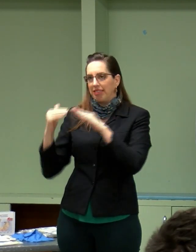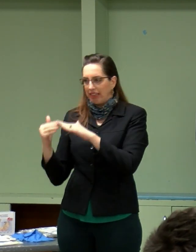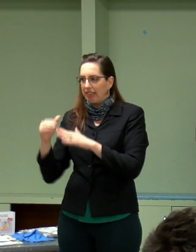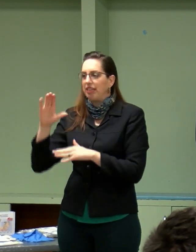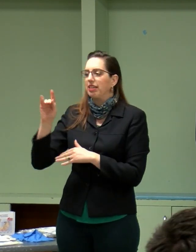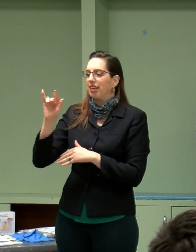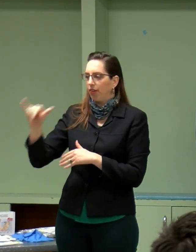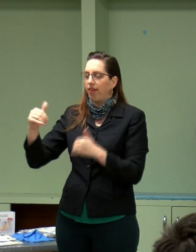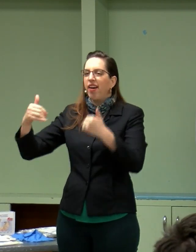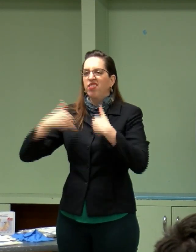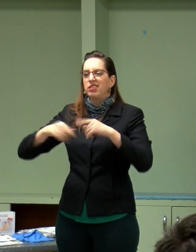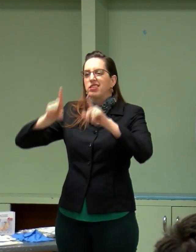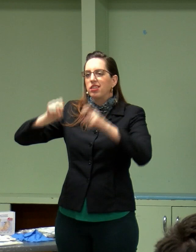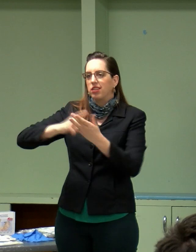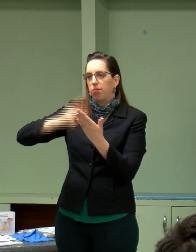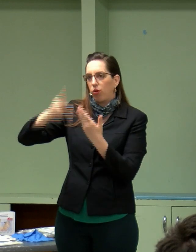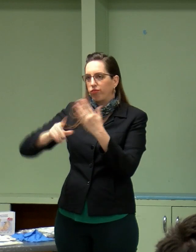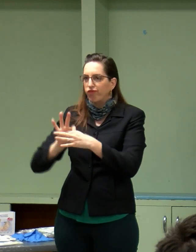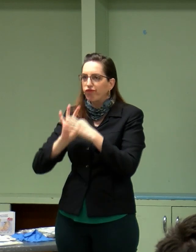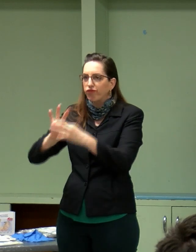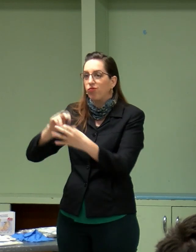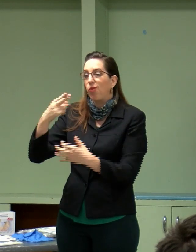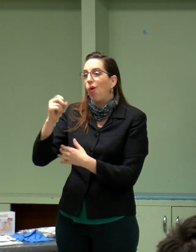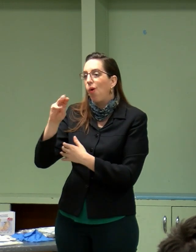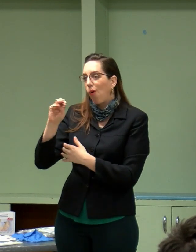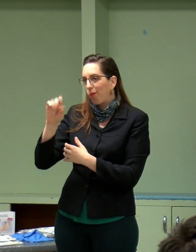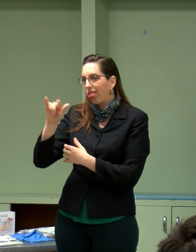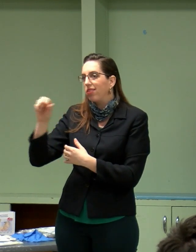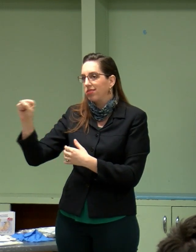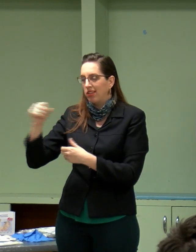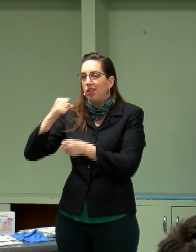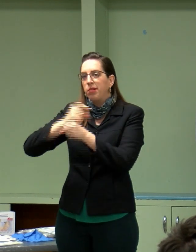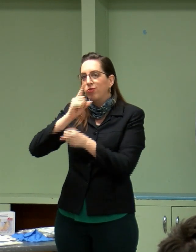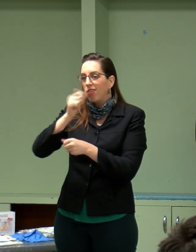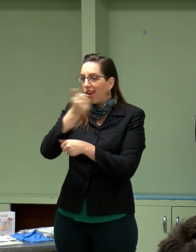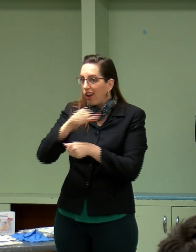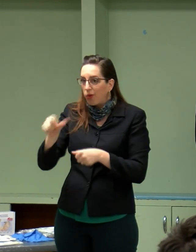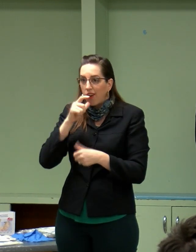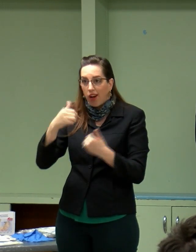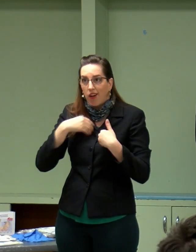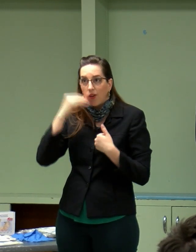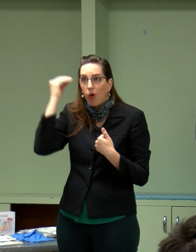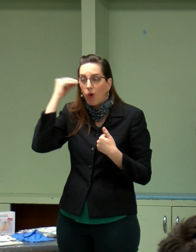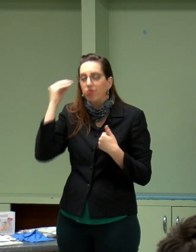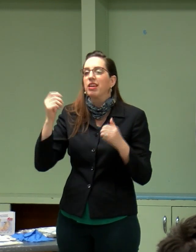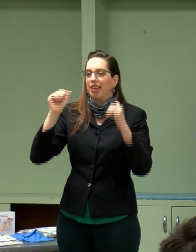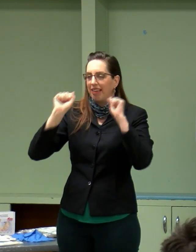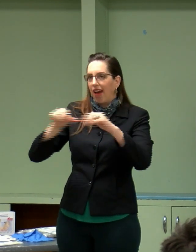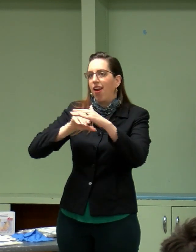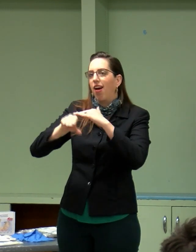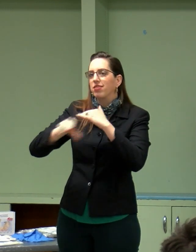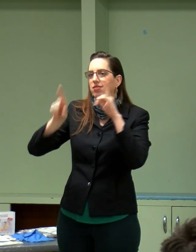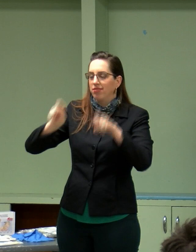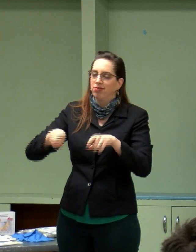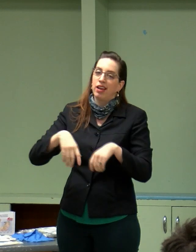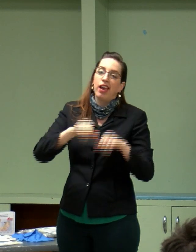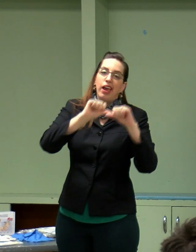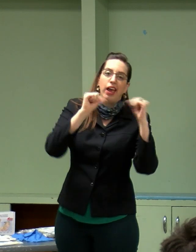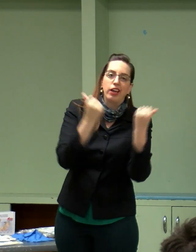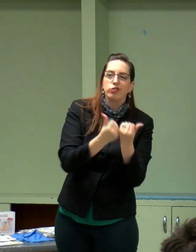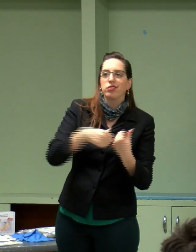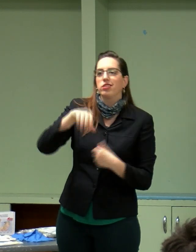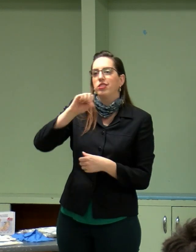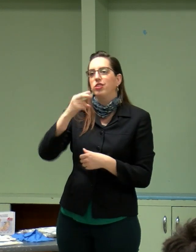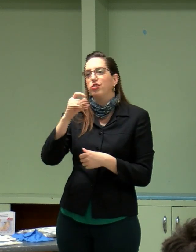homeless testing program to ensure that all homeless individuals have access to testing. Homeless agencies, shelters,